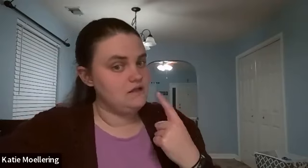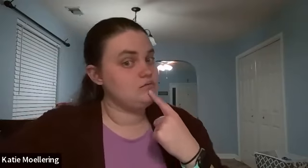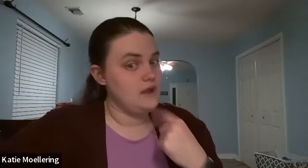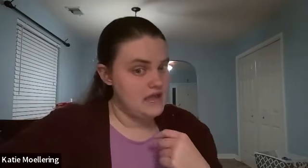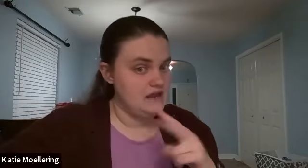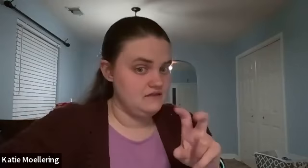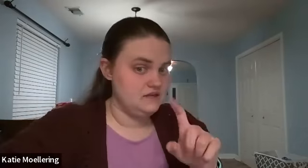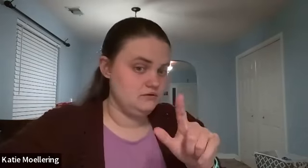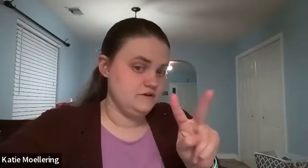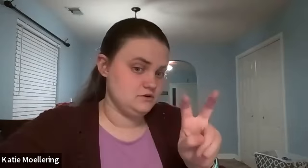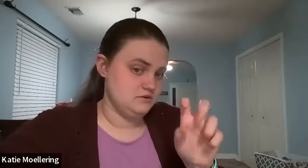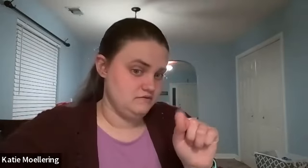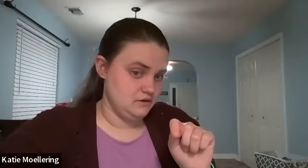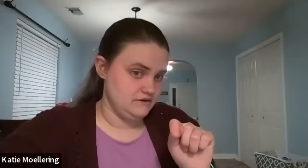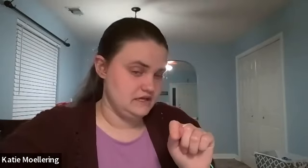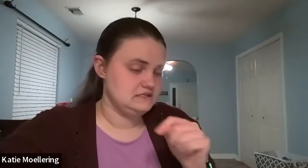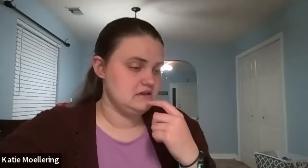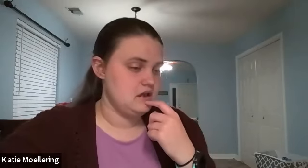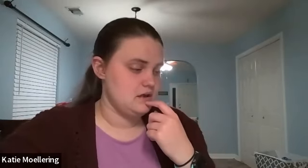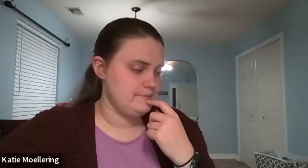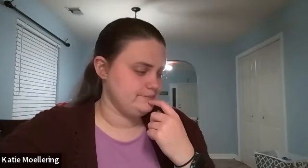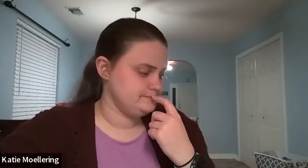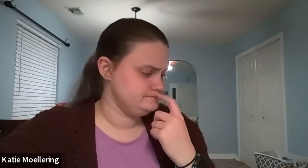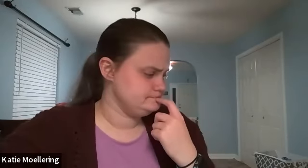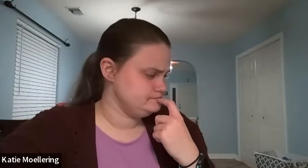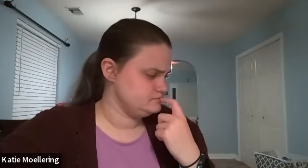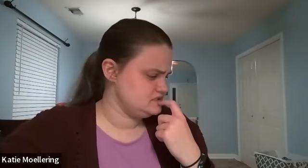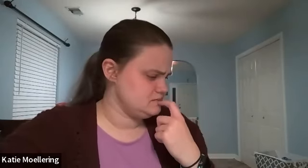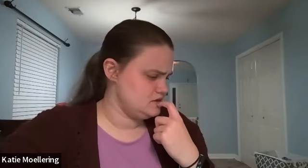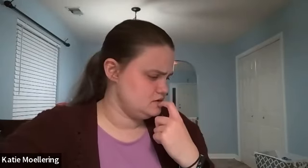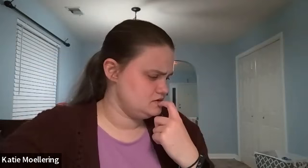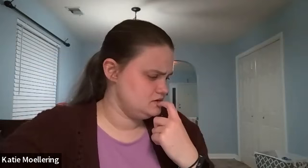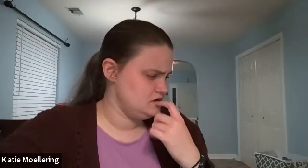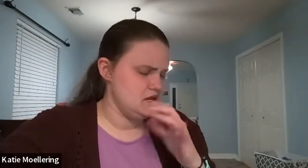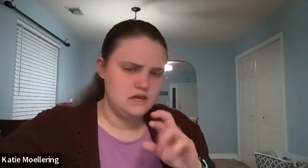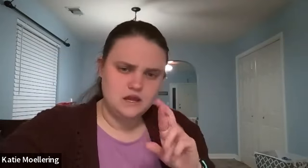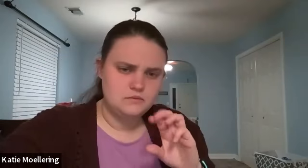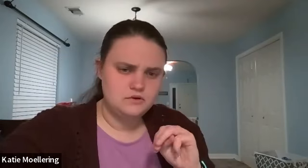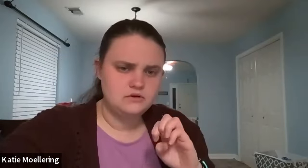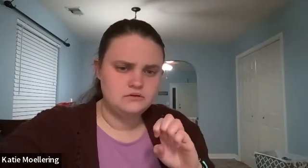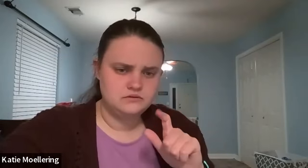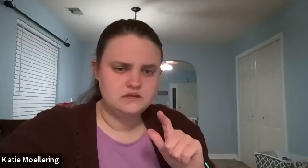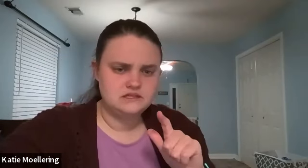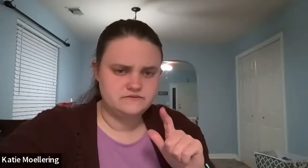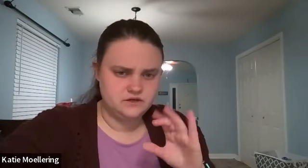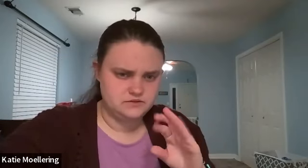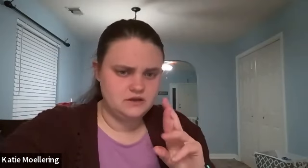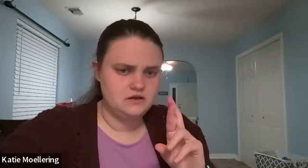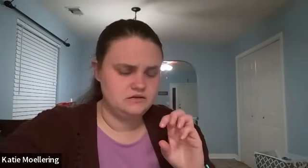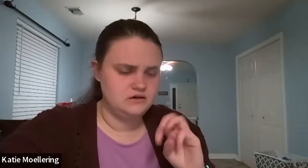like red and then you would finger spell velvet. What's some others? Caramel is finger spelled. I've